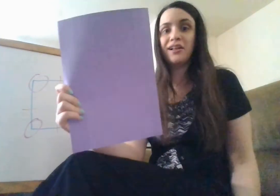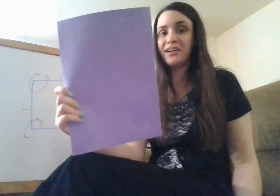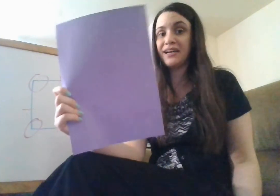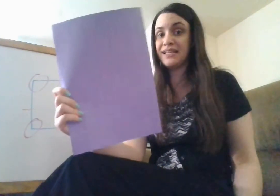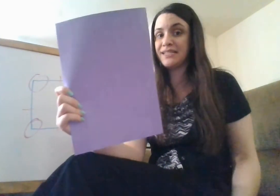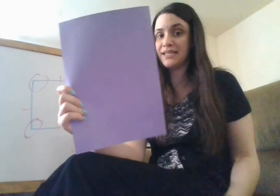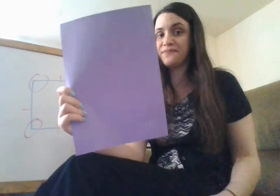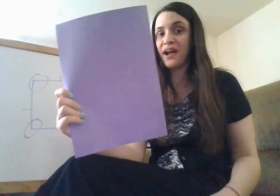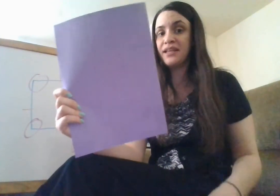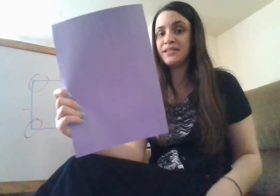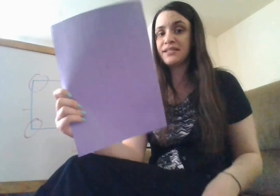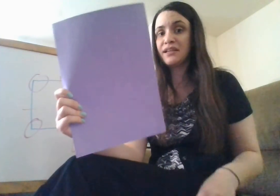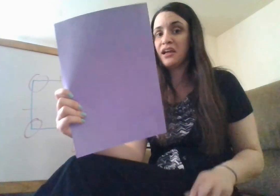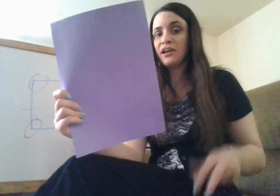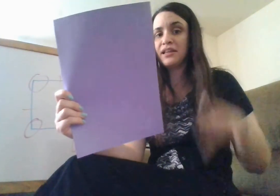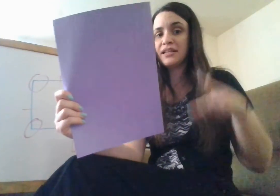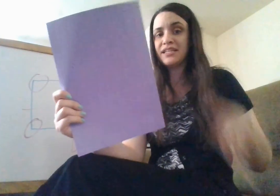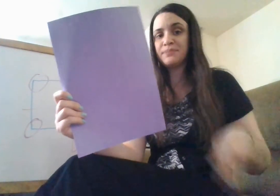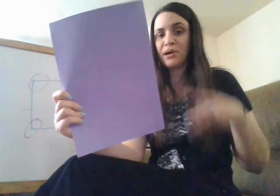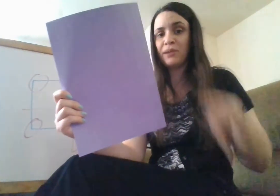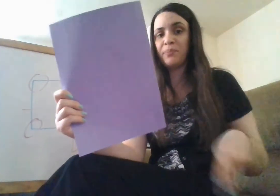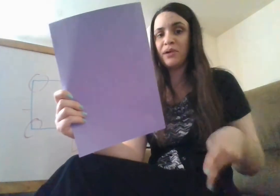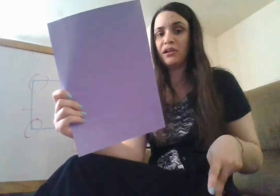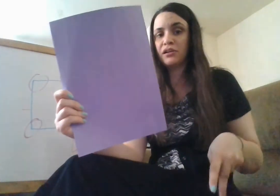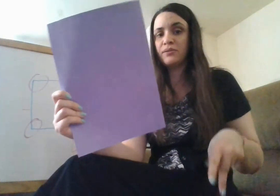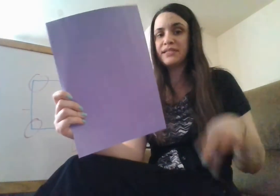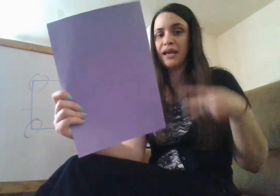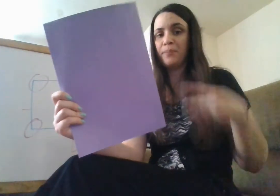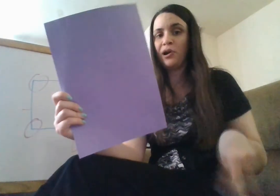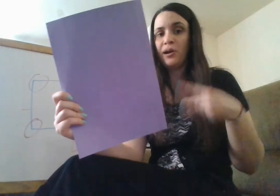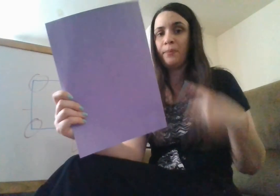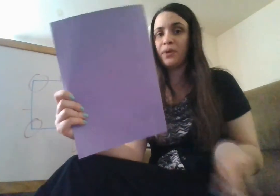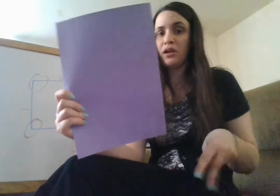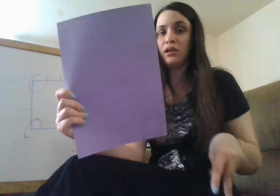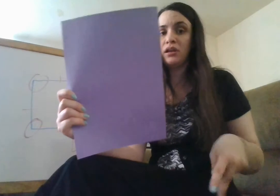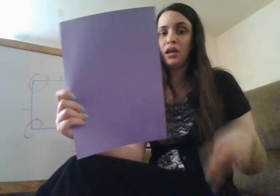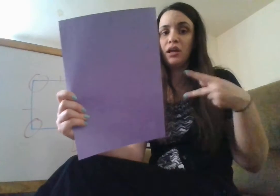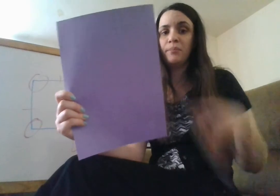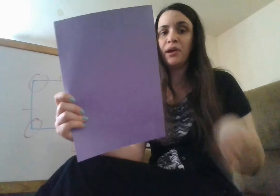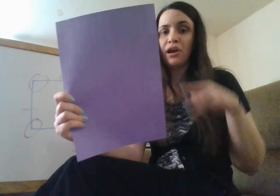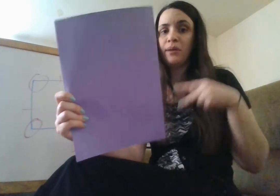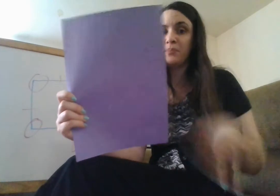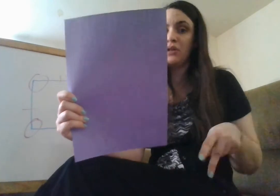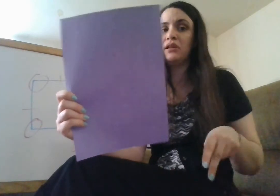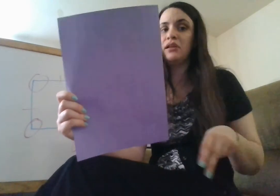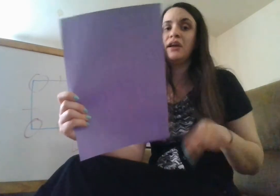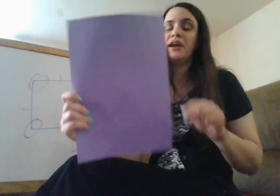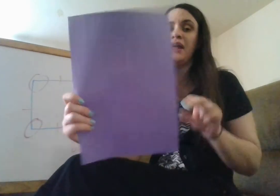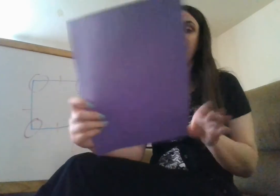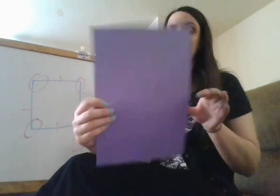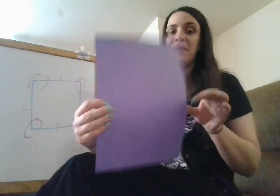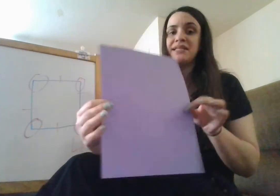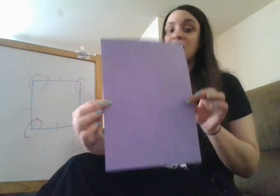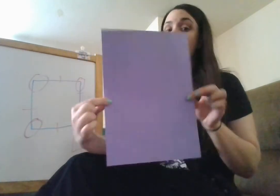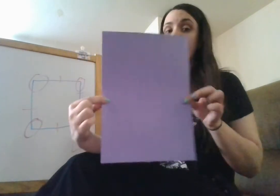color is this, friends? Good, this is purple. Can we say purple, purple? Right? And we might see a lot of